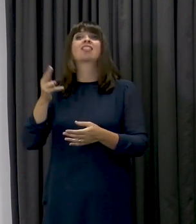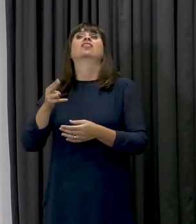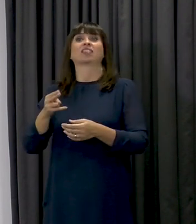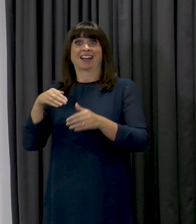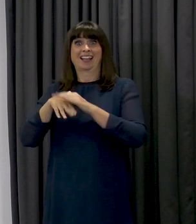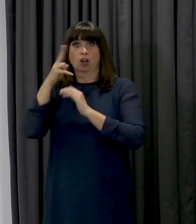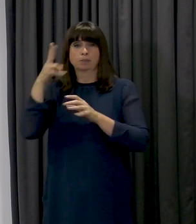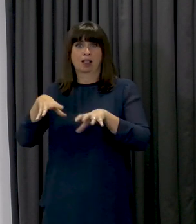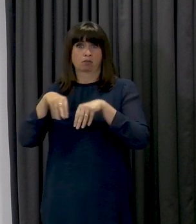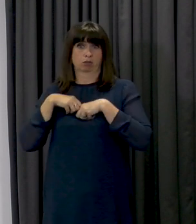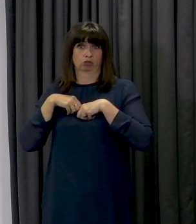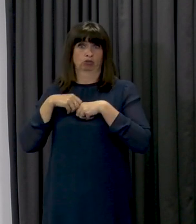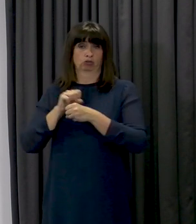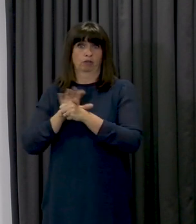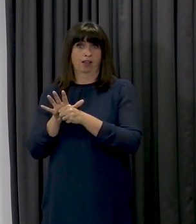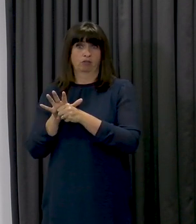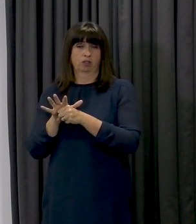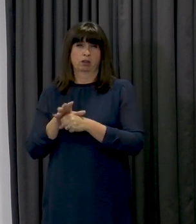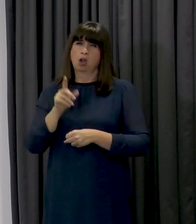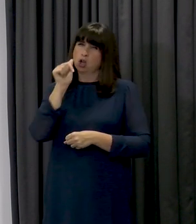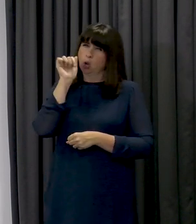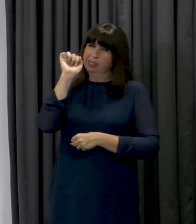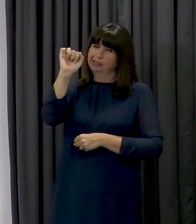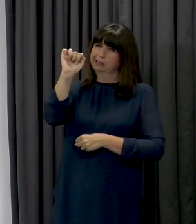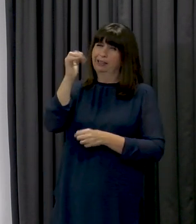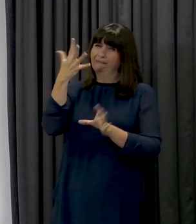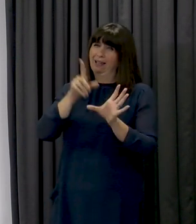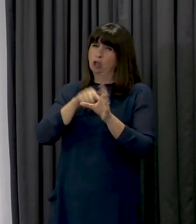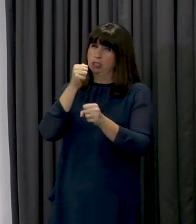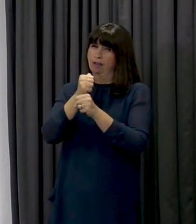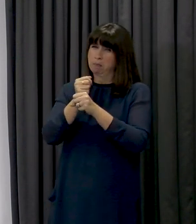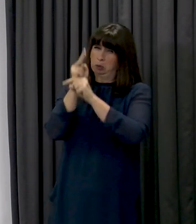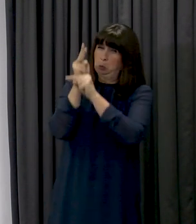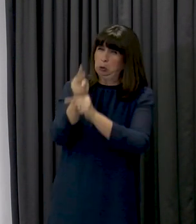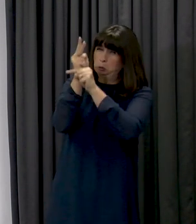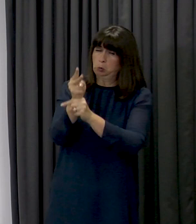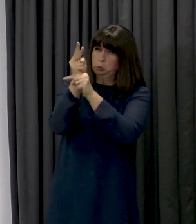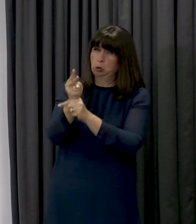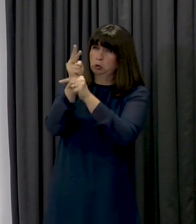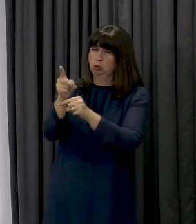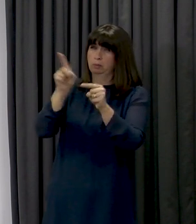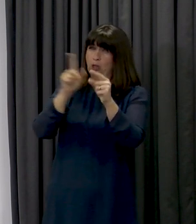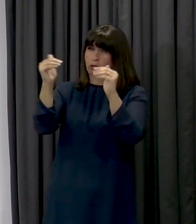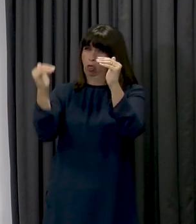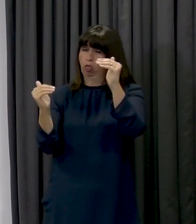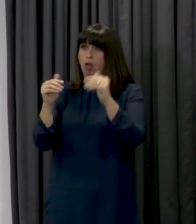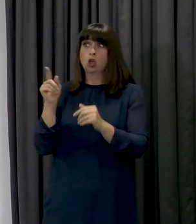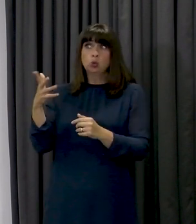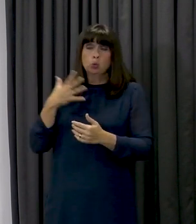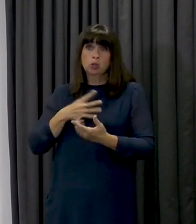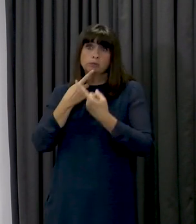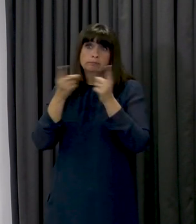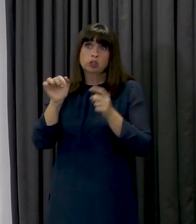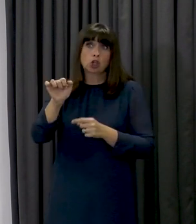Betsy Cadwallader has been under the highest level of Welsh Government monitoring for 5 years, is there anything that you'd like to say to Mrs. Blaylock's family and to